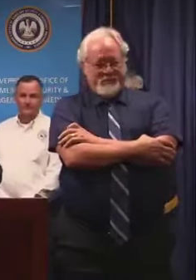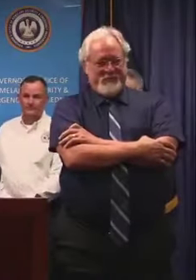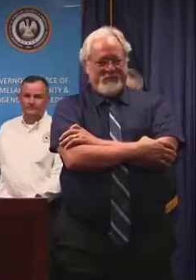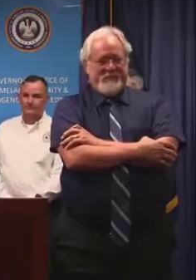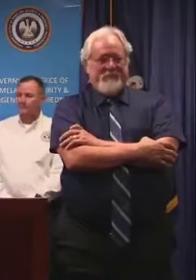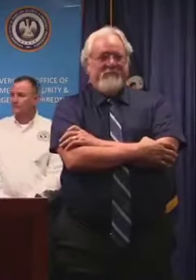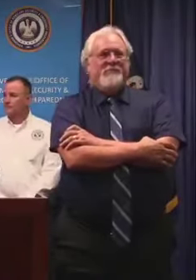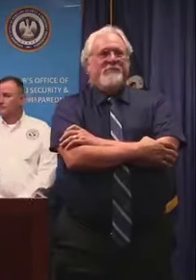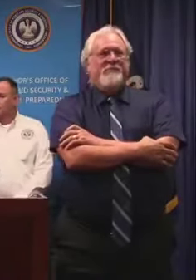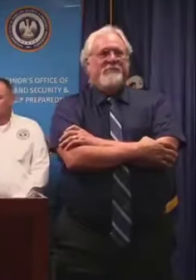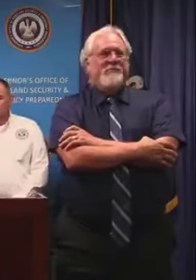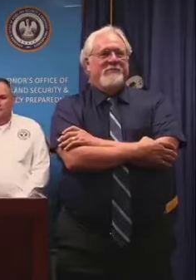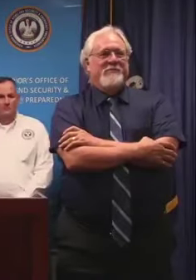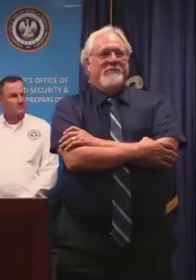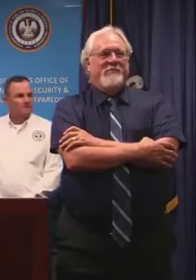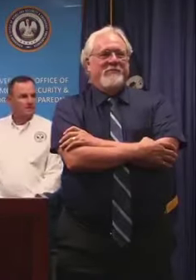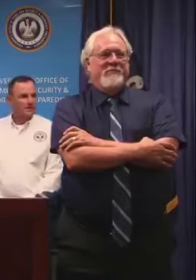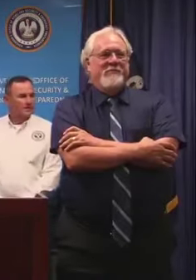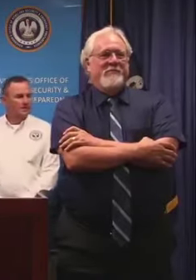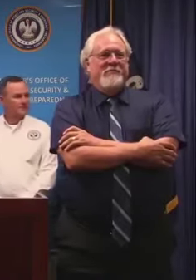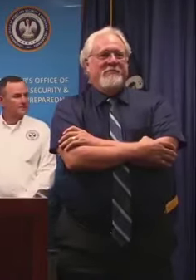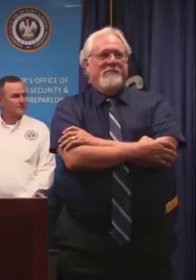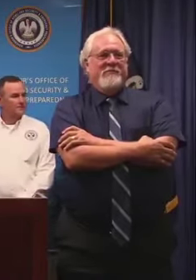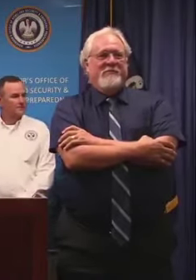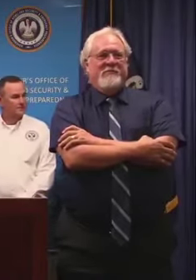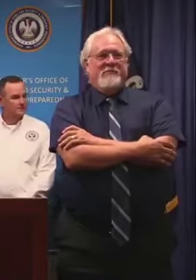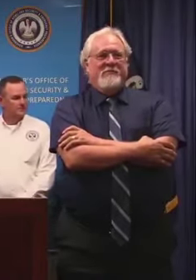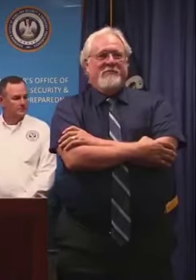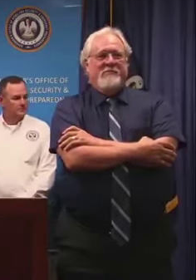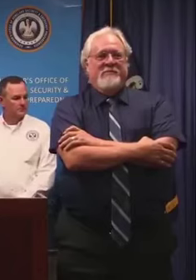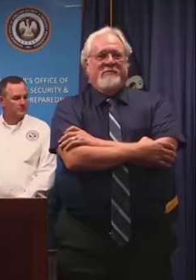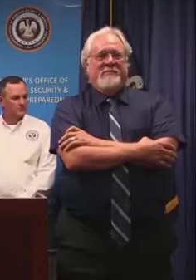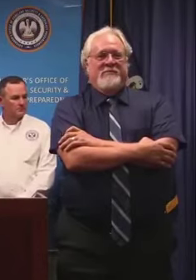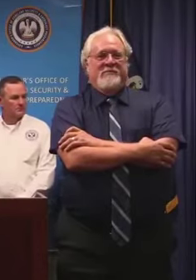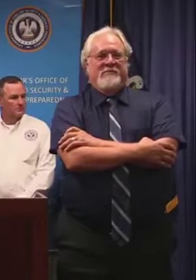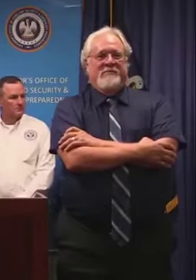For the wrong ones, you gotta try.